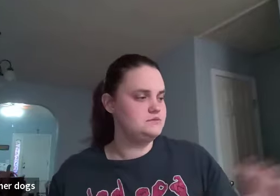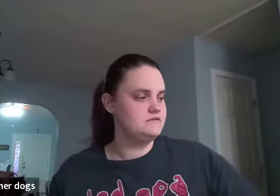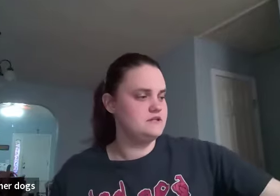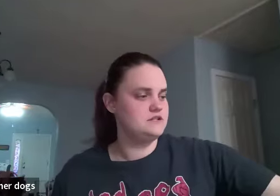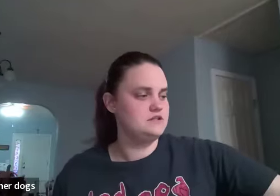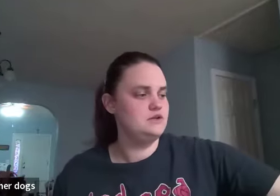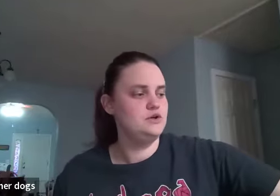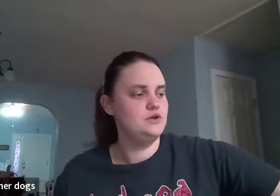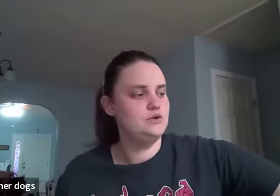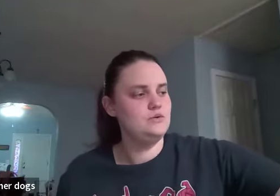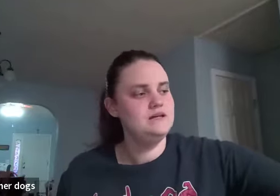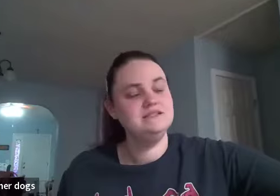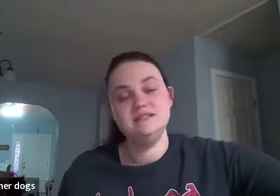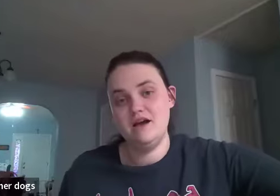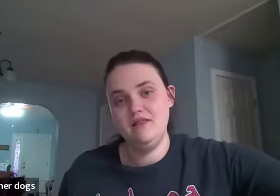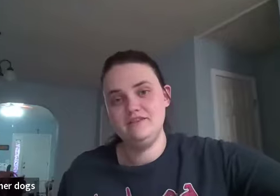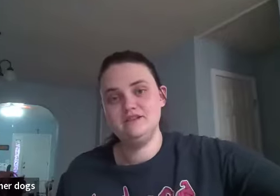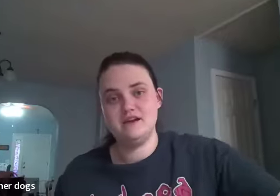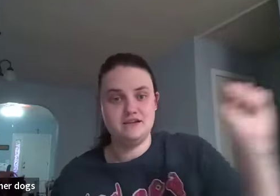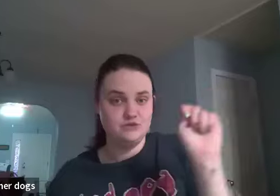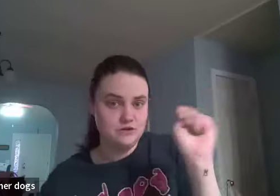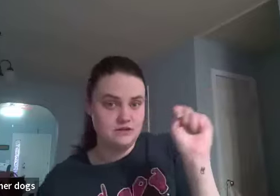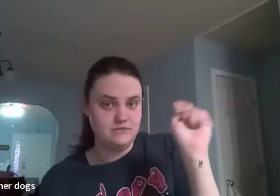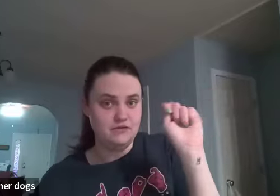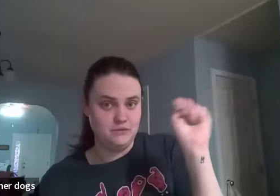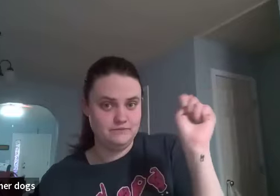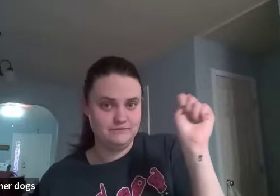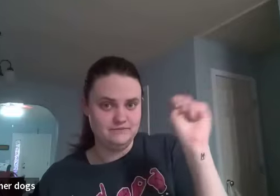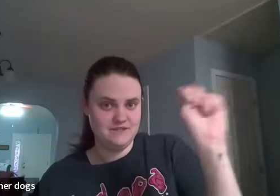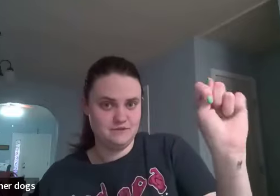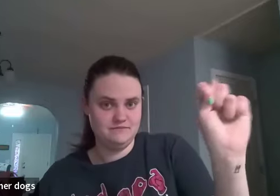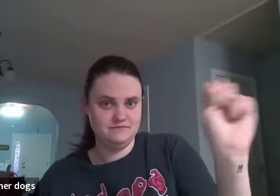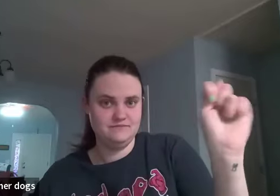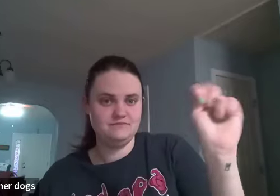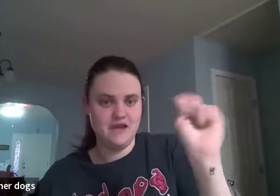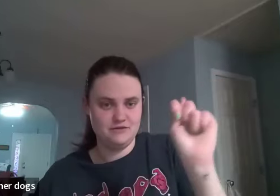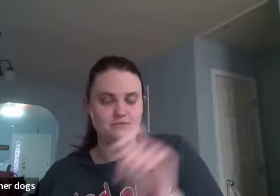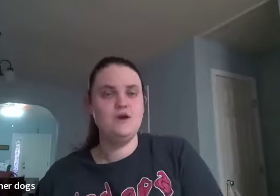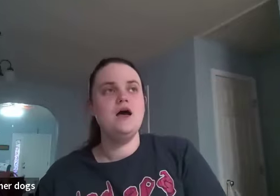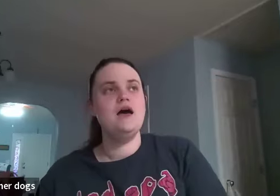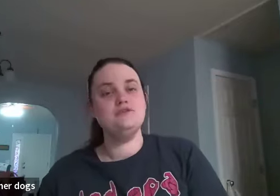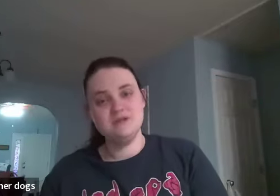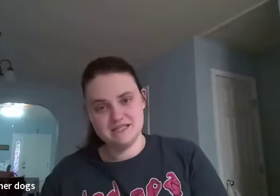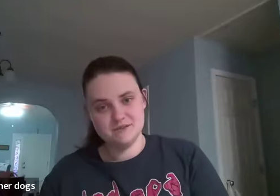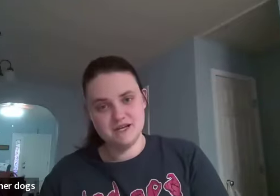college professor who did not like the sign toilet, bathroom. This one. Bathroom. And the reason is